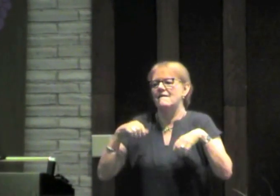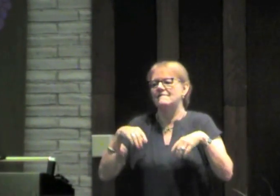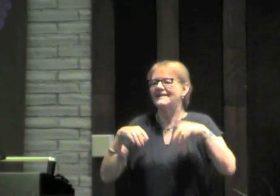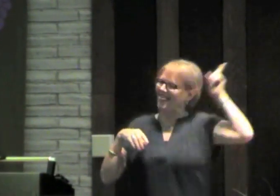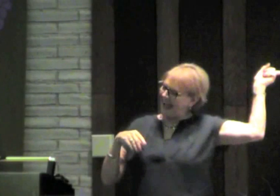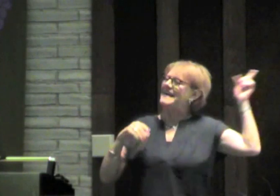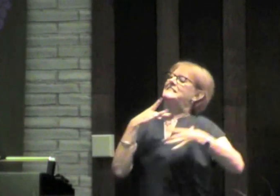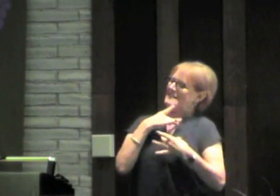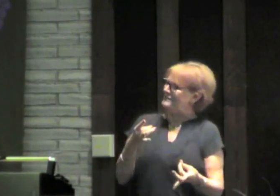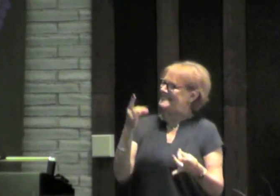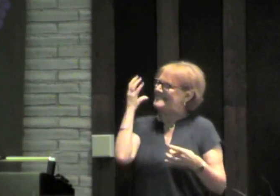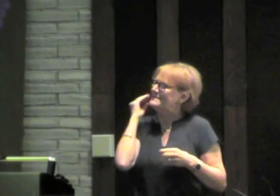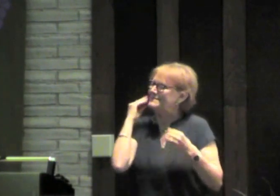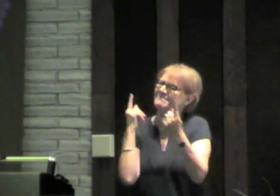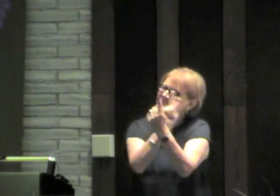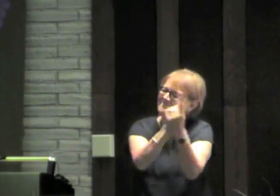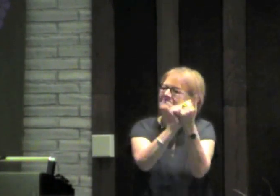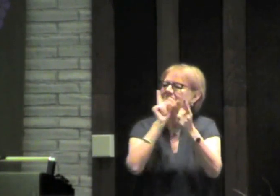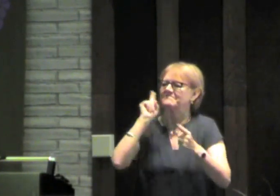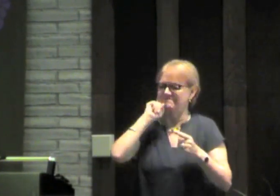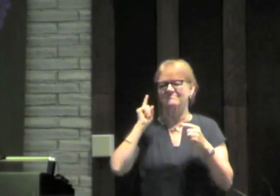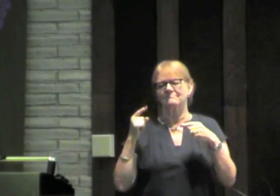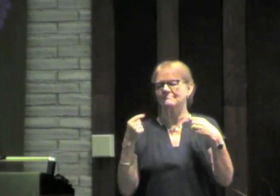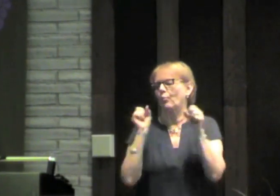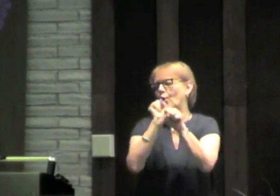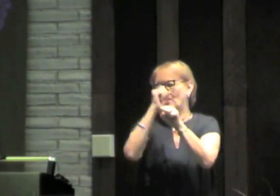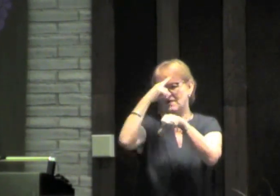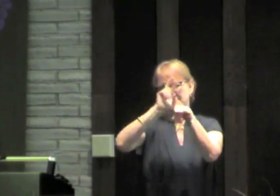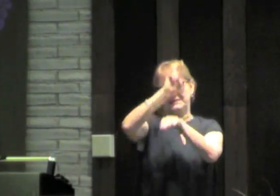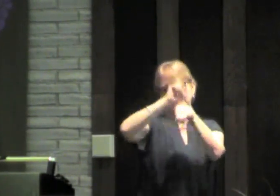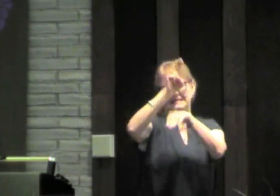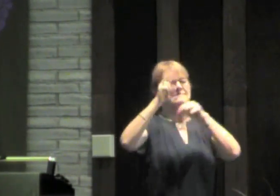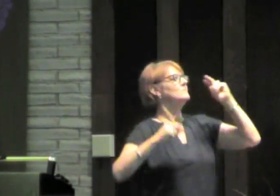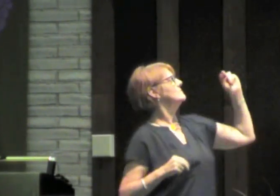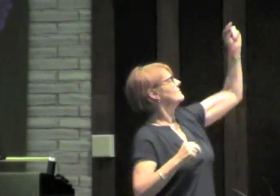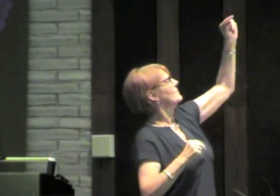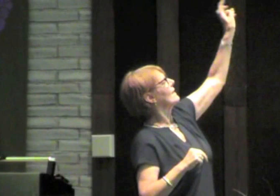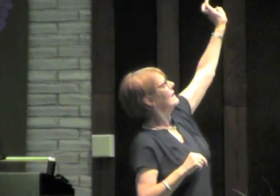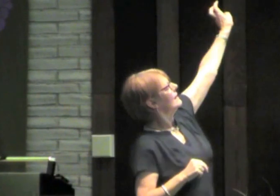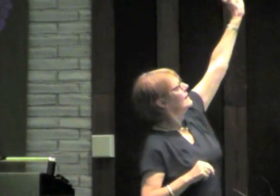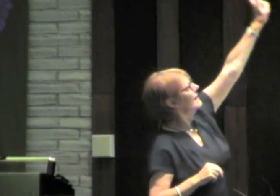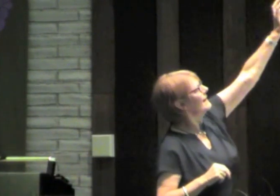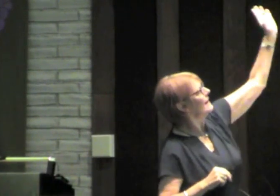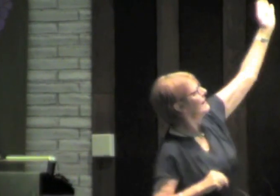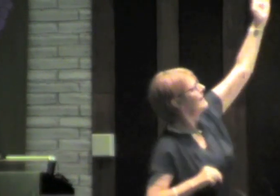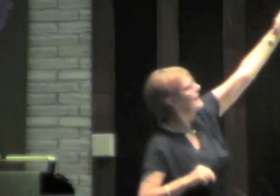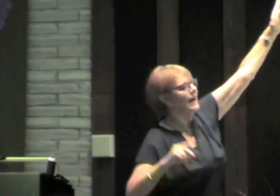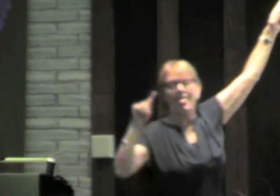good livings while they were there. It's been an interesting experience talking with those deaf folks who worked in the rocket